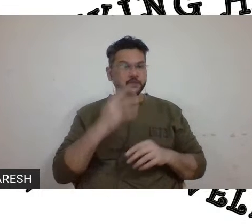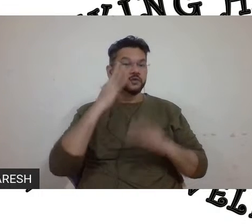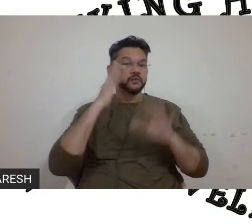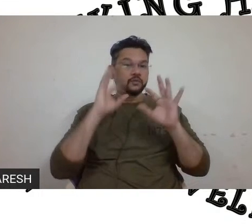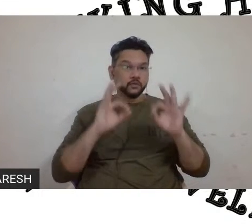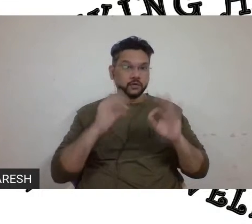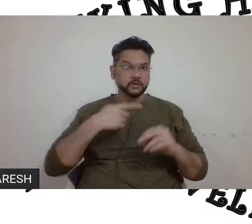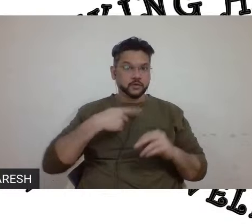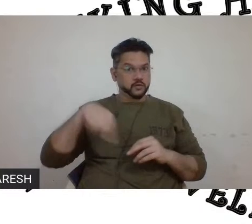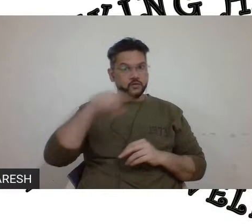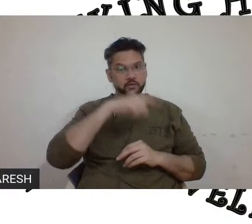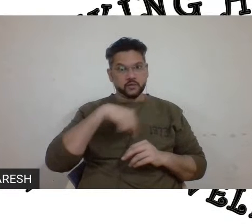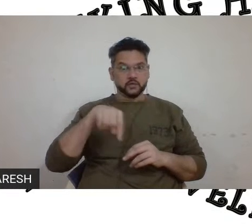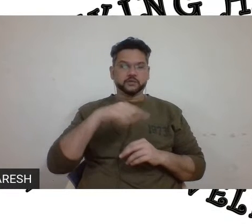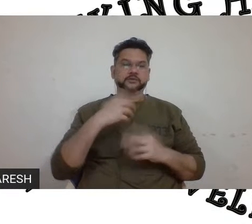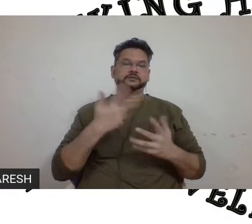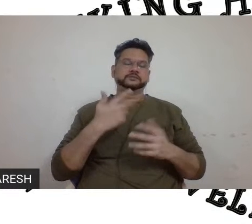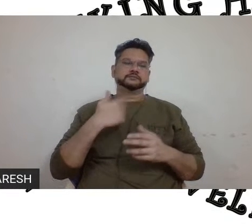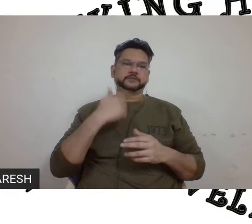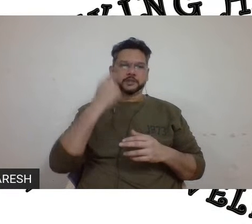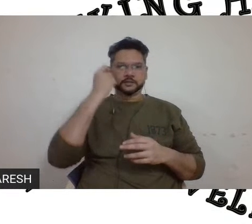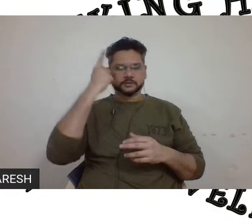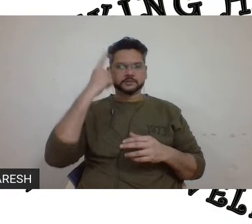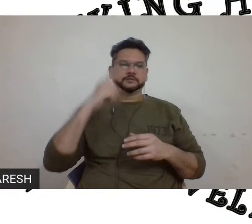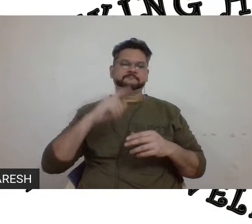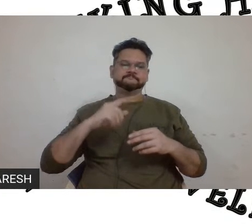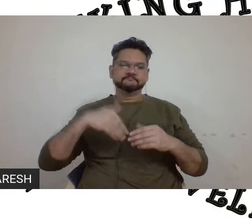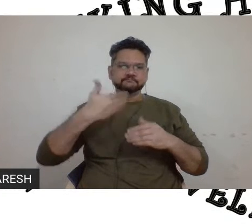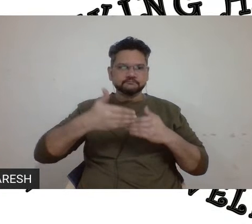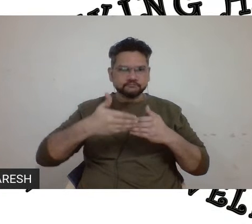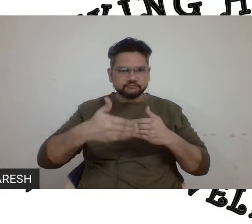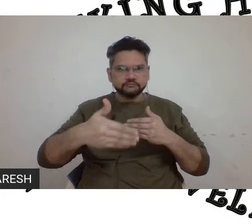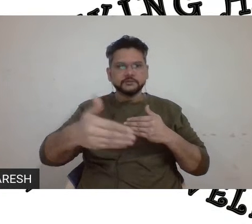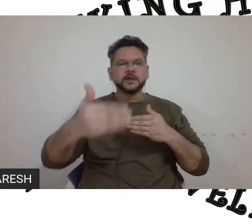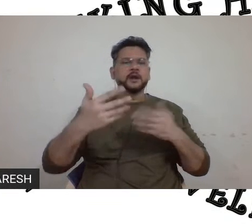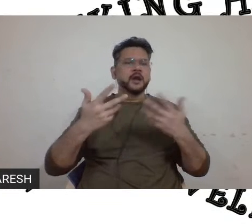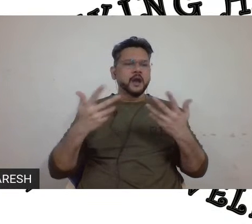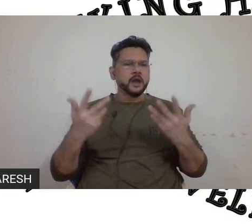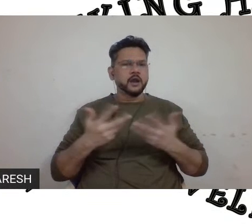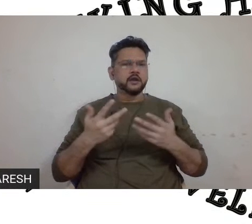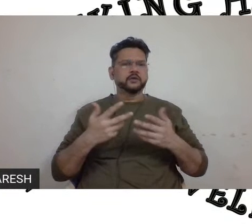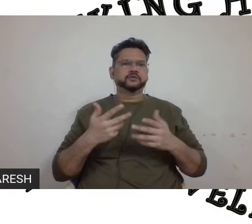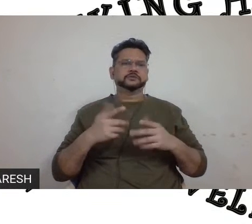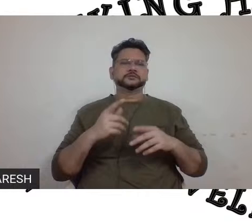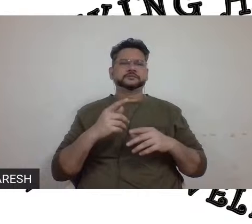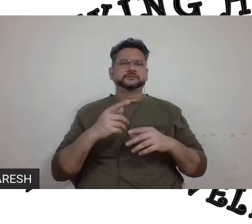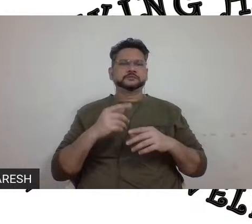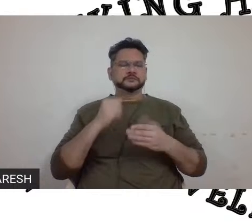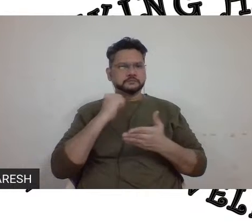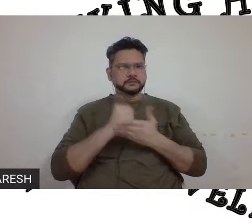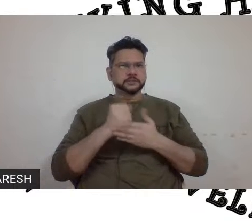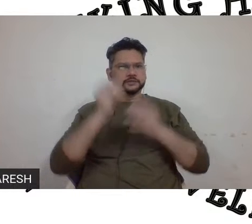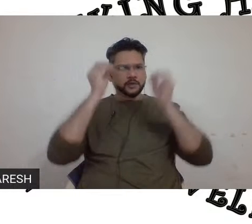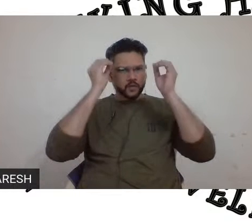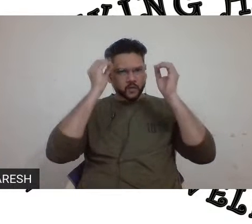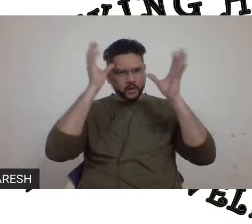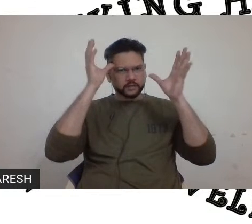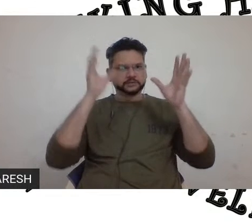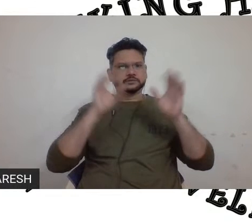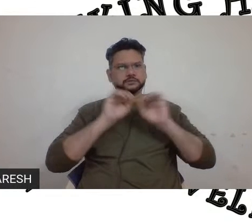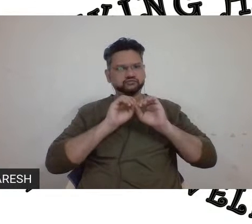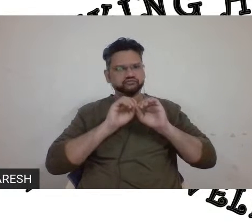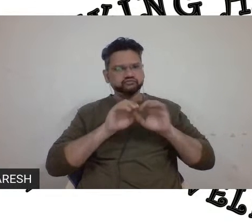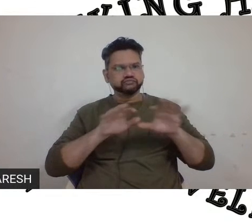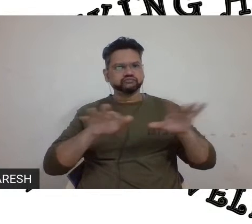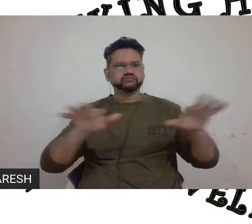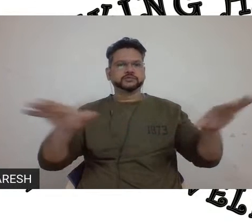for us to take this forward and generate more and more awareness on this side, that there are these